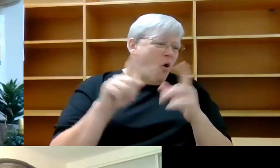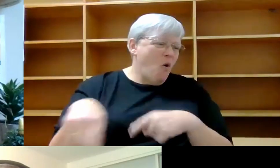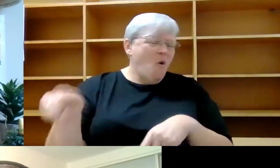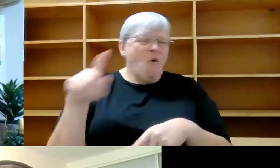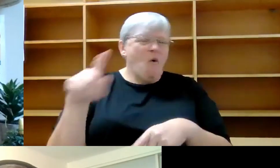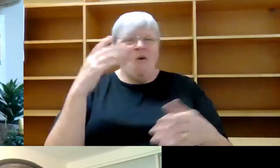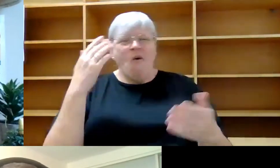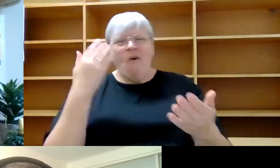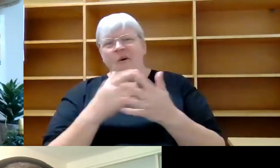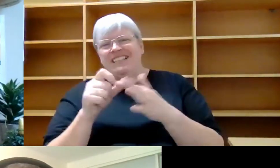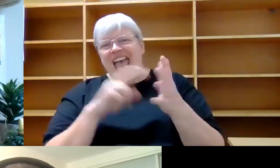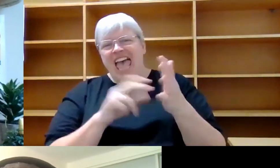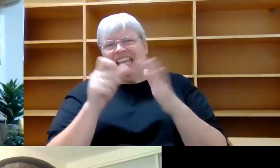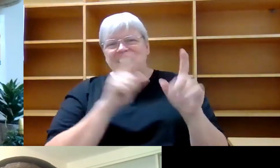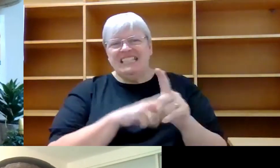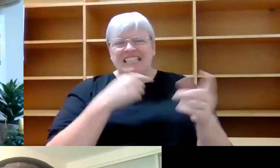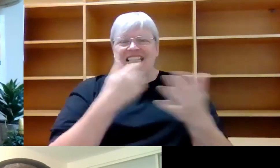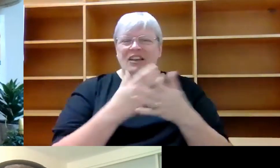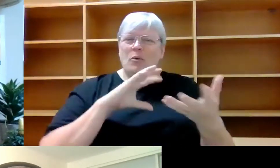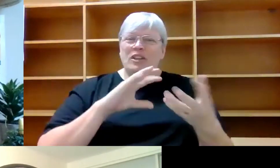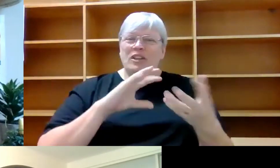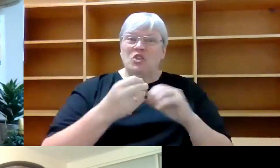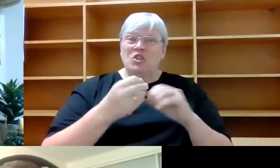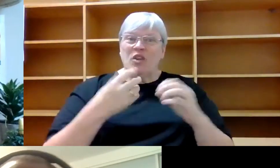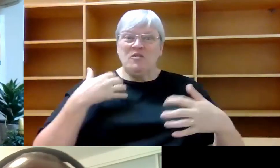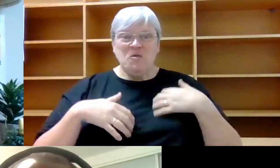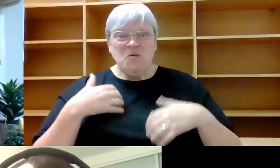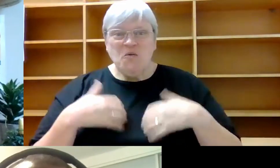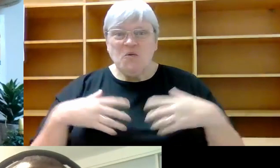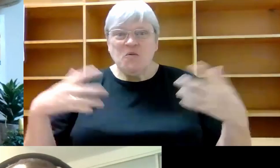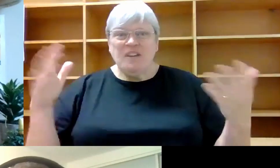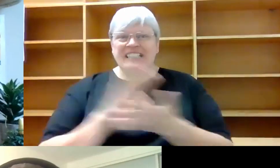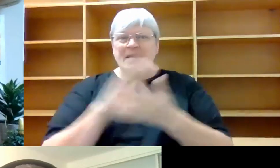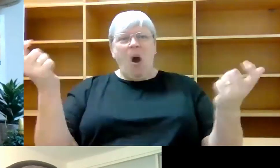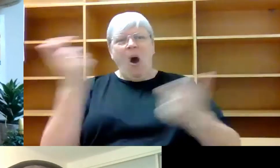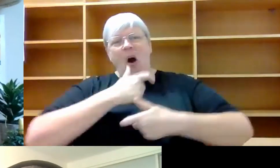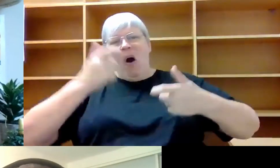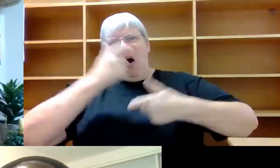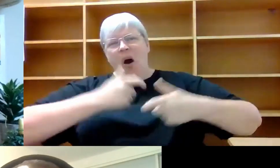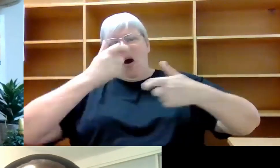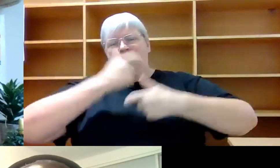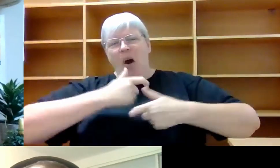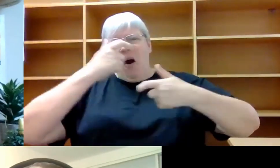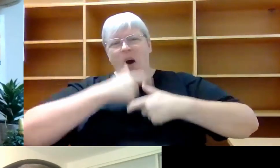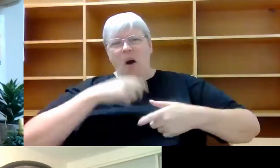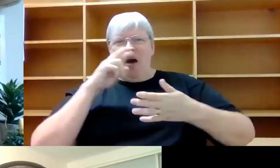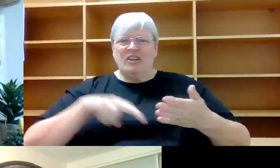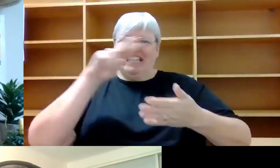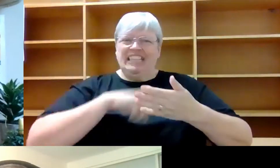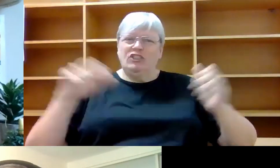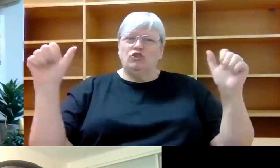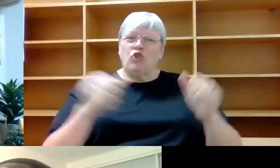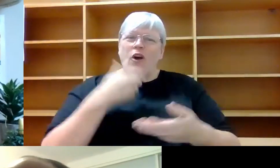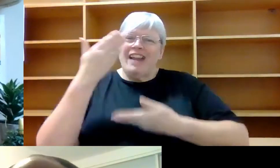on. I wanted to create that same kind of enthusiasm, that same kind of hearty laughter that you get from reading those short narratives.